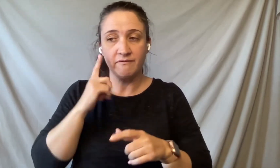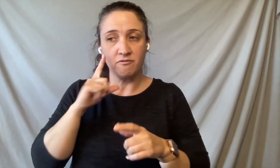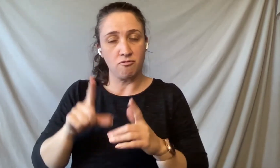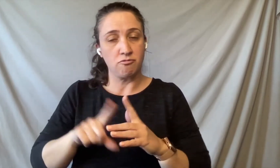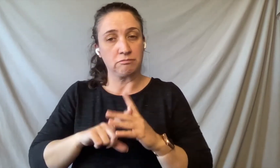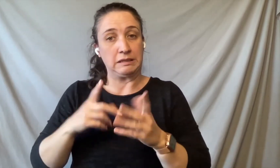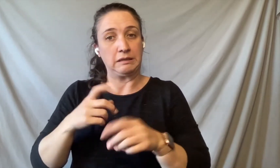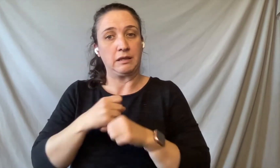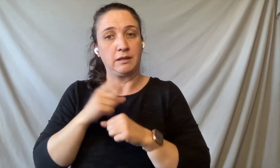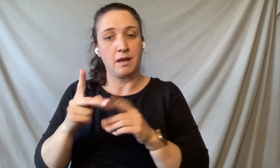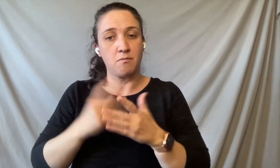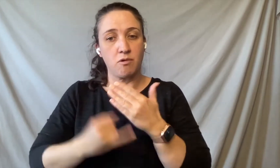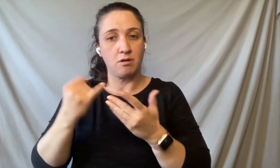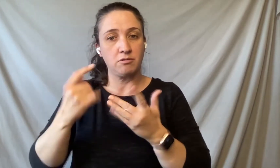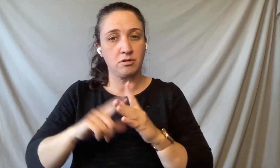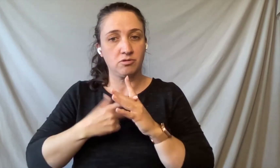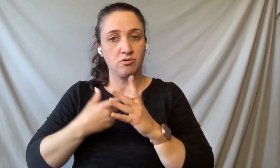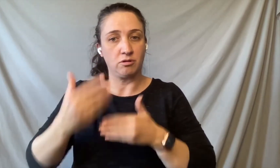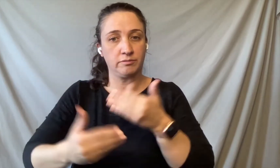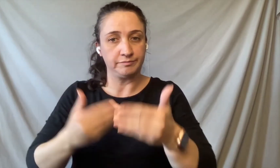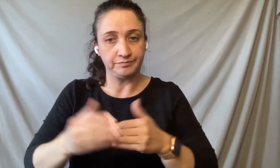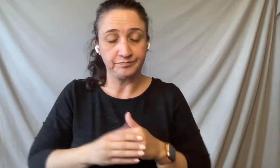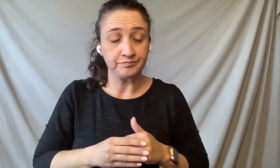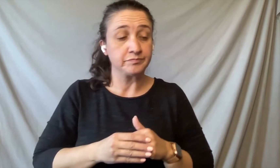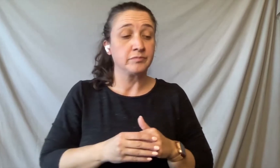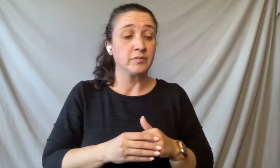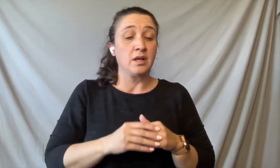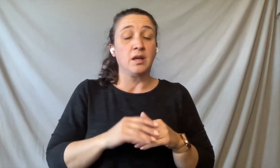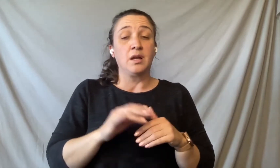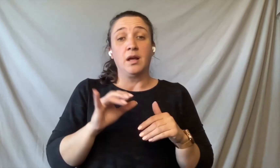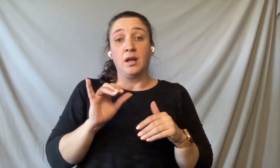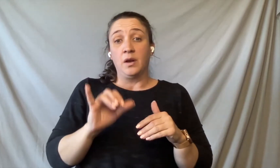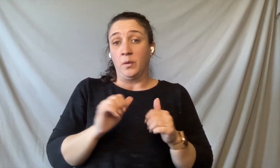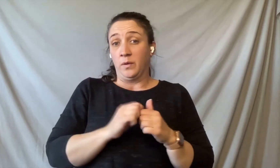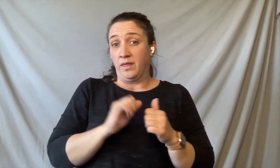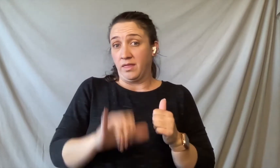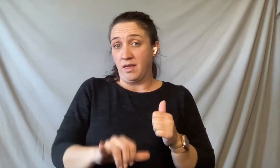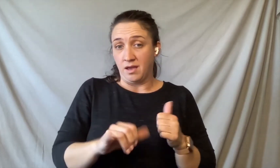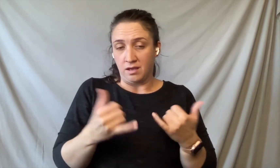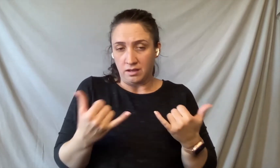And on that note, we have a little less than 45 minutes left. And